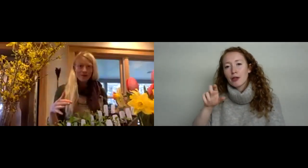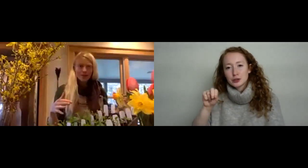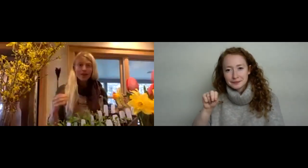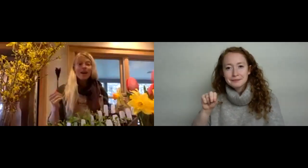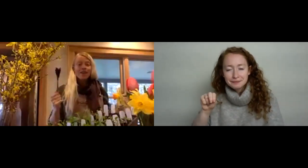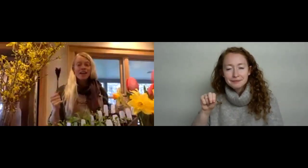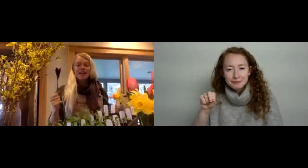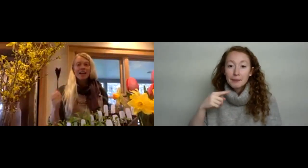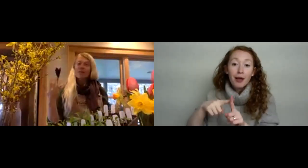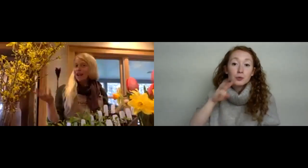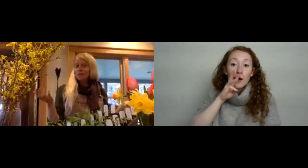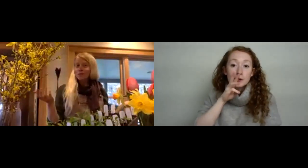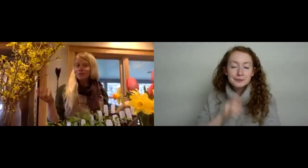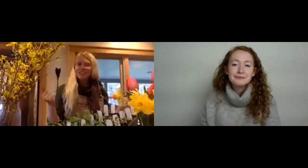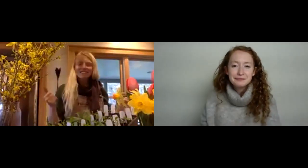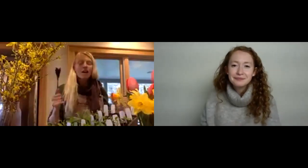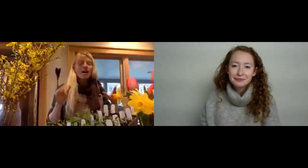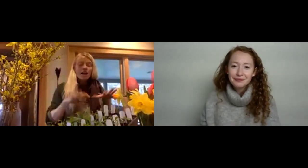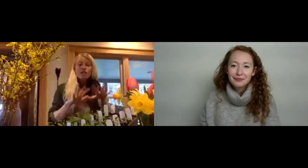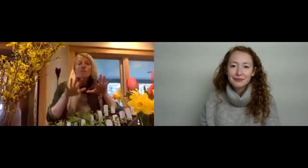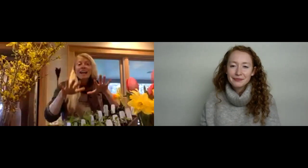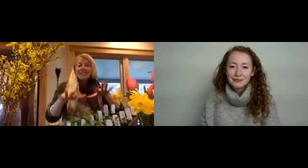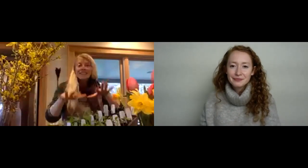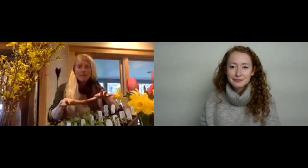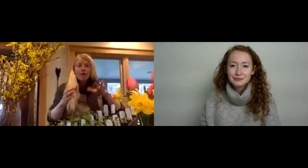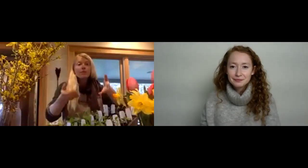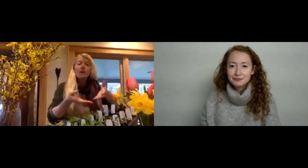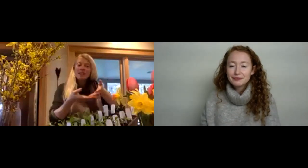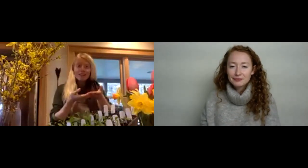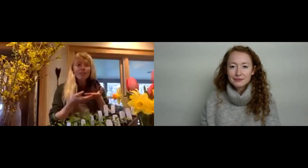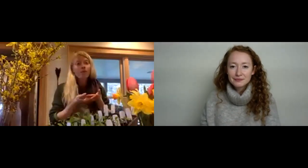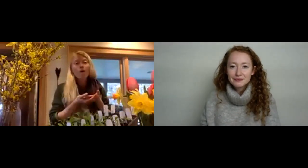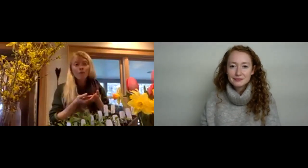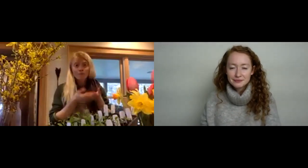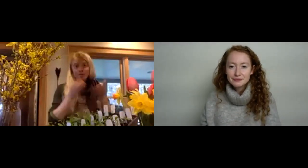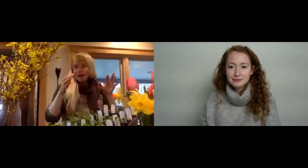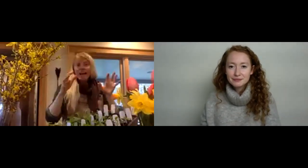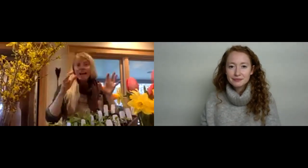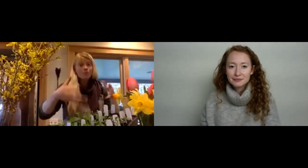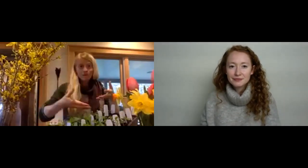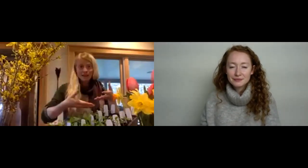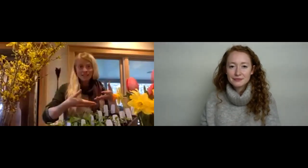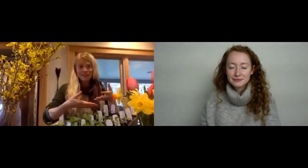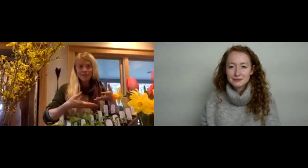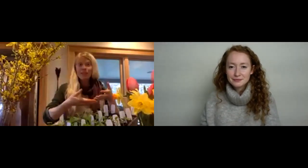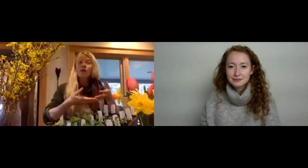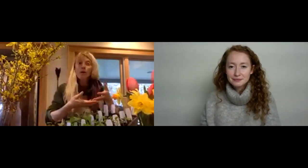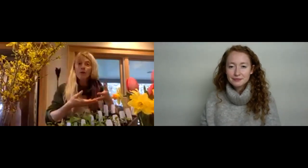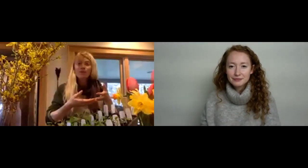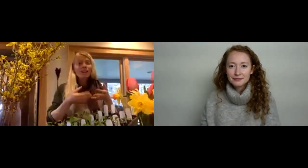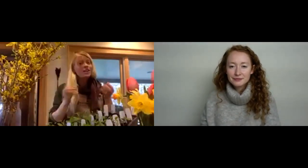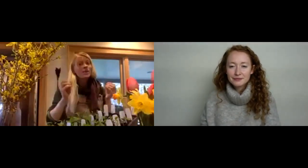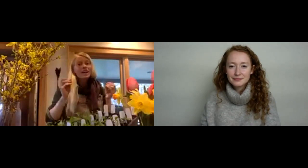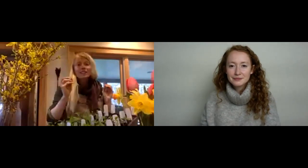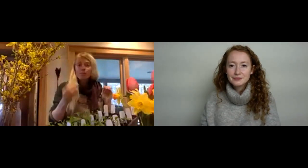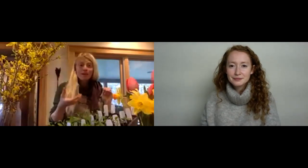kinds of water, then or nutrients, and you're planting them out, put in hope as you're planting them in the